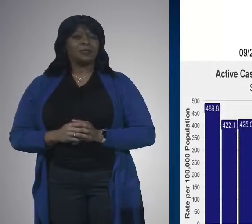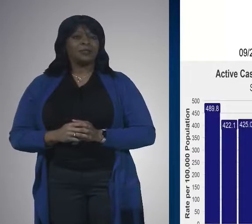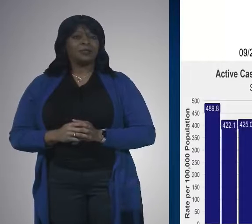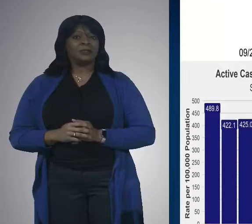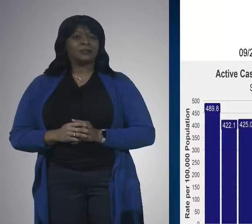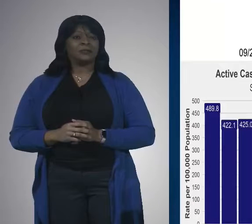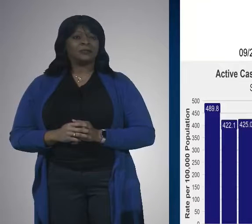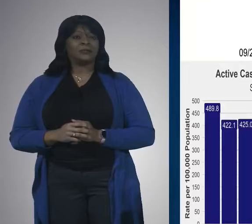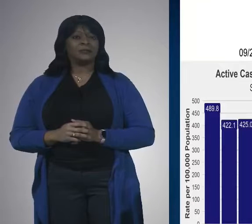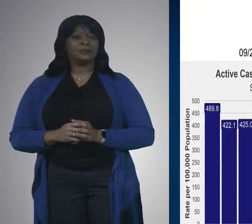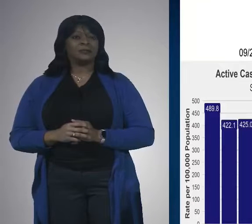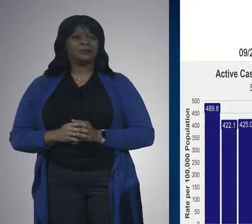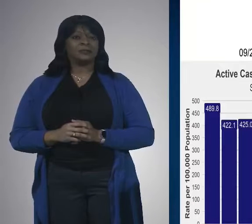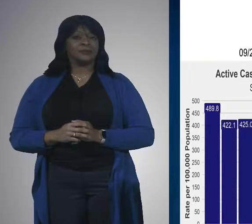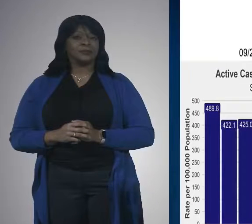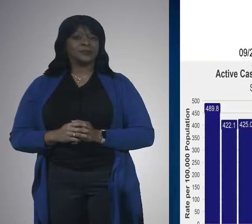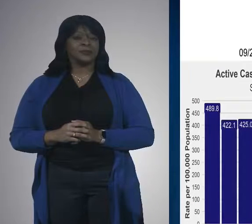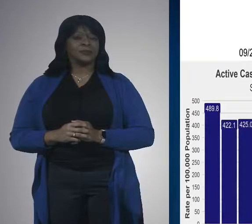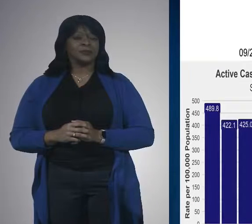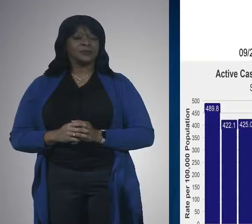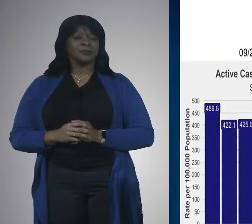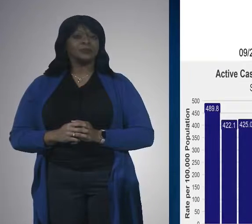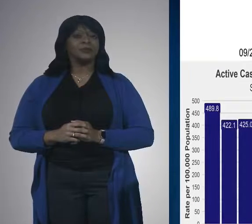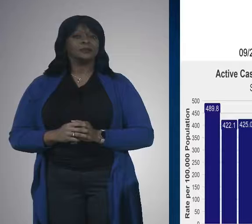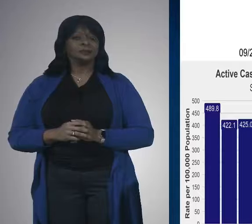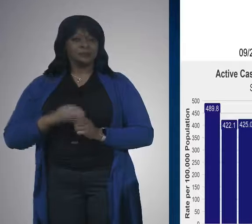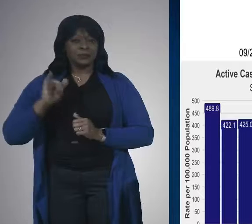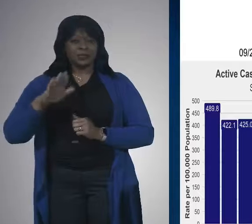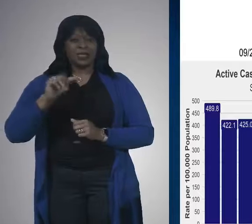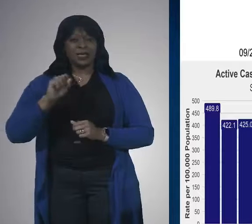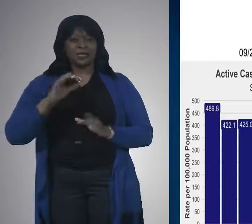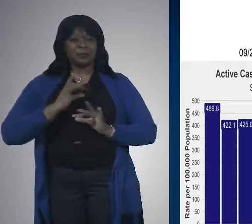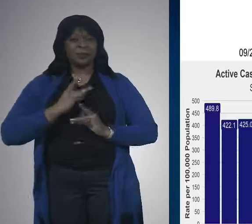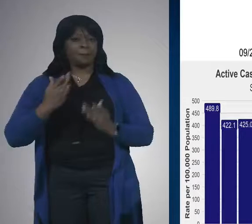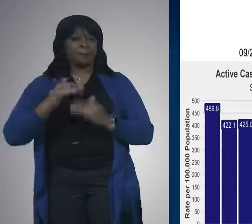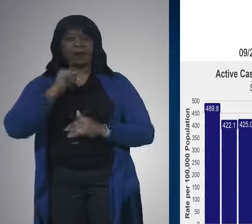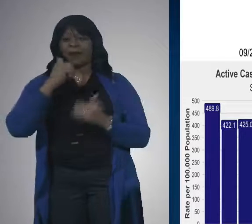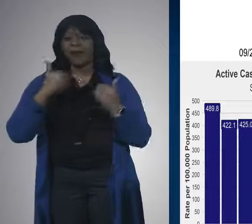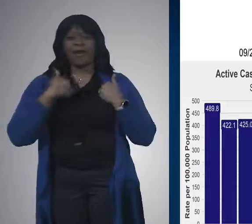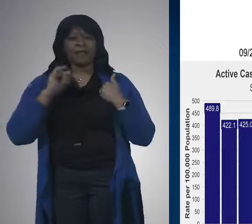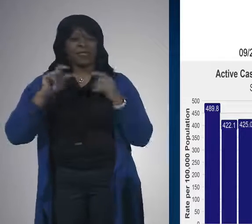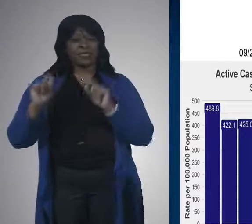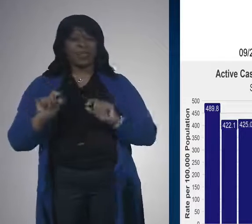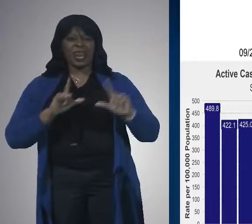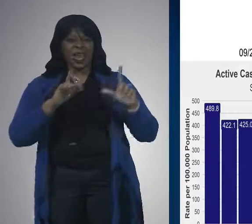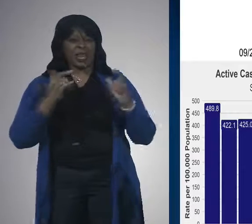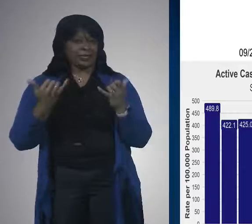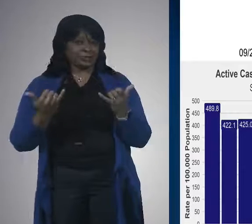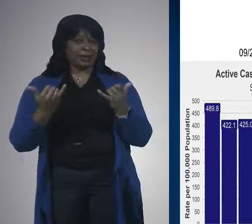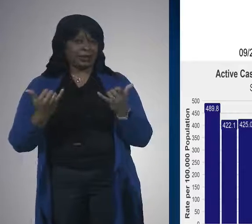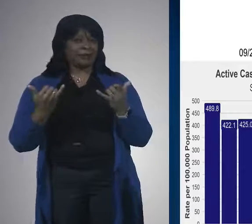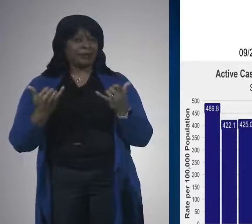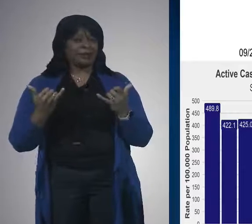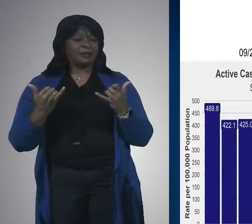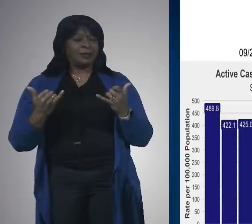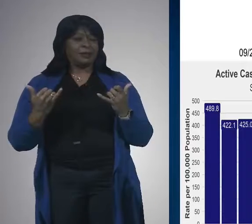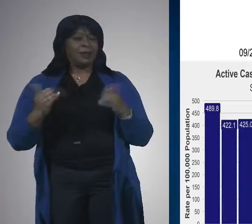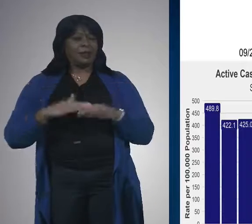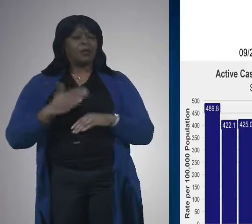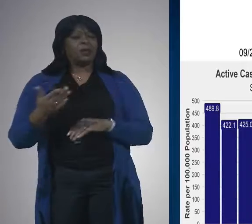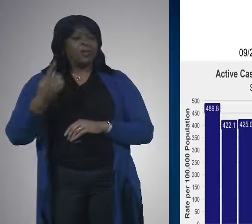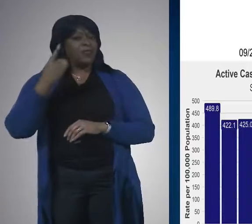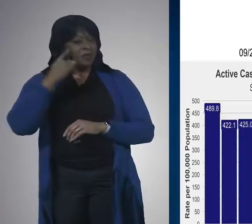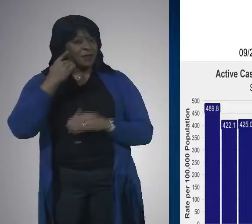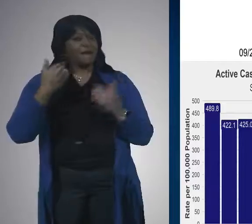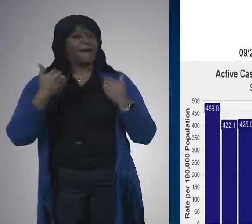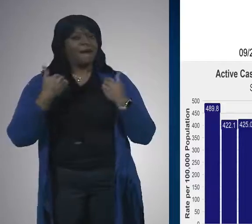Hold on, let me see if I got it. Those are cases there. Maybe we didn't have that slide today on there, but I think